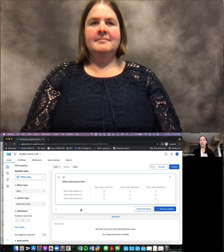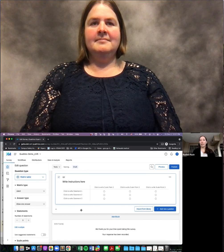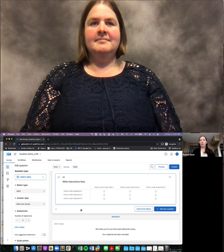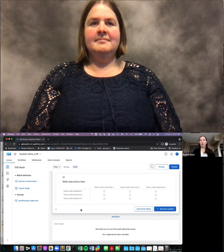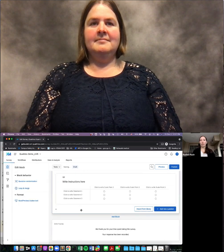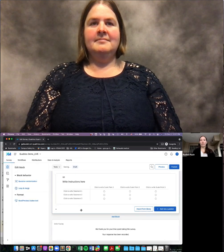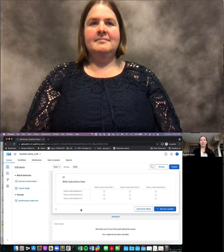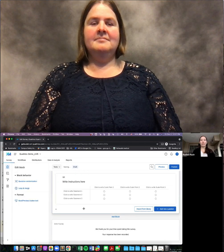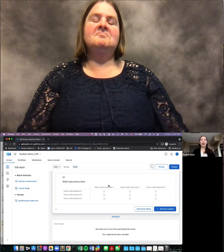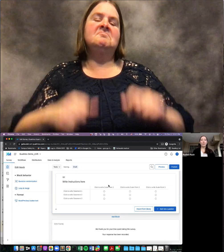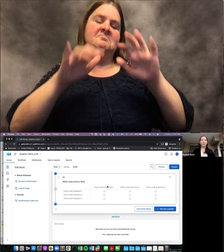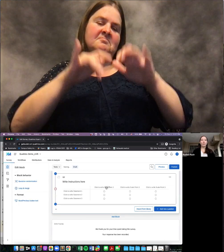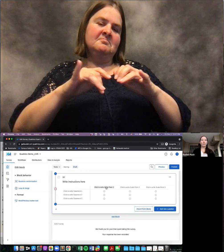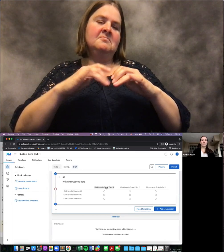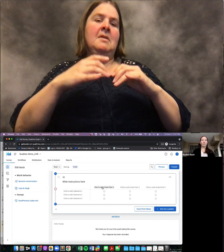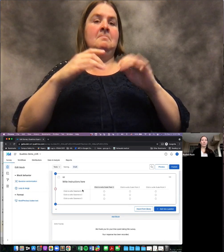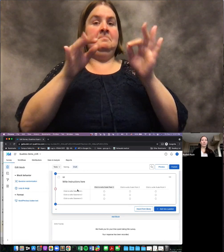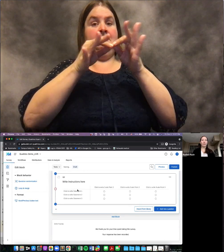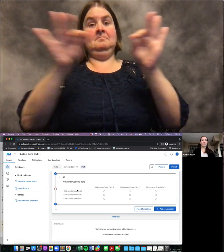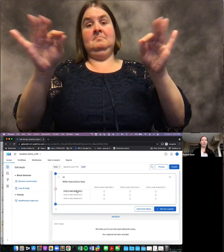I would write the instructions at the top.